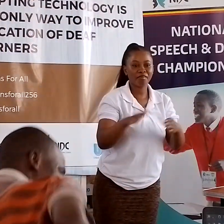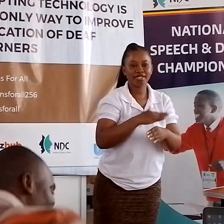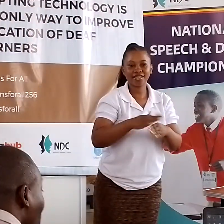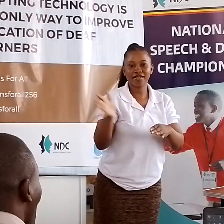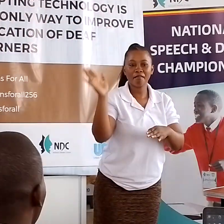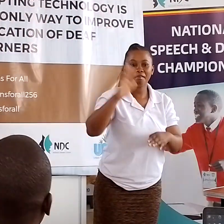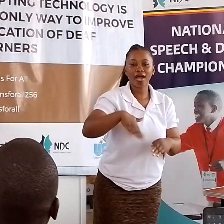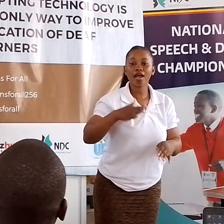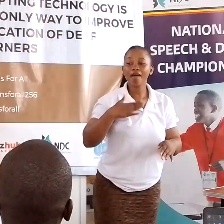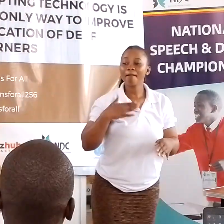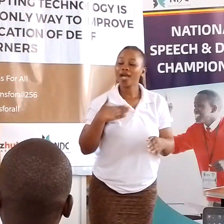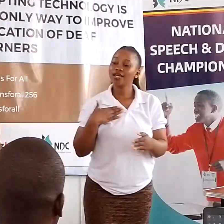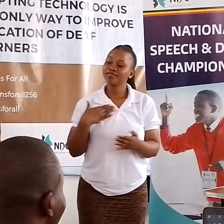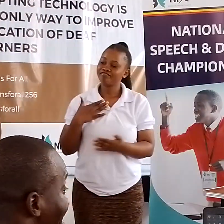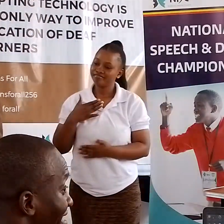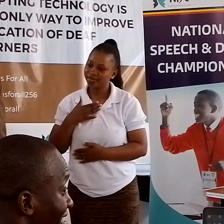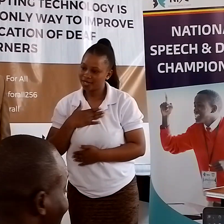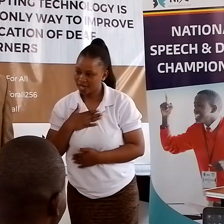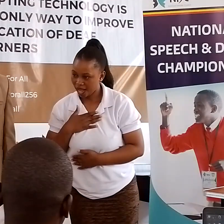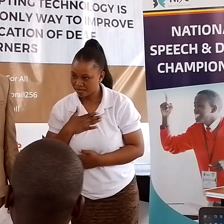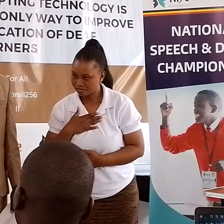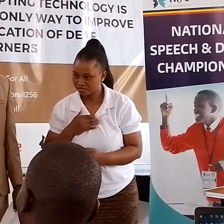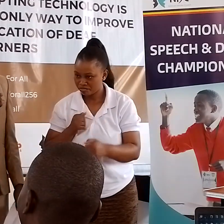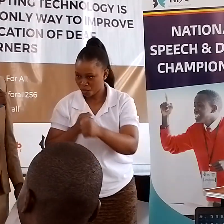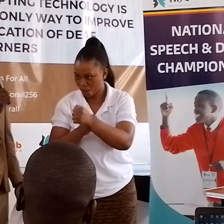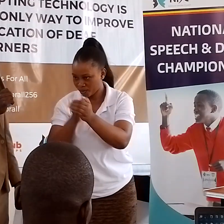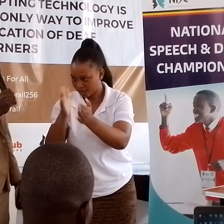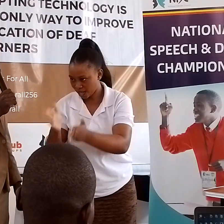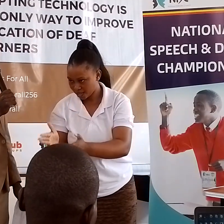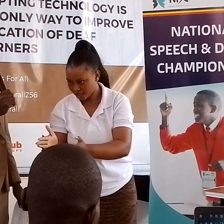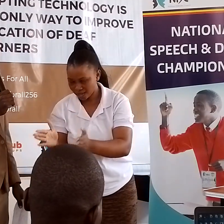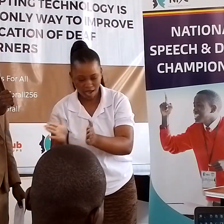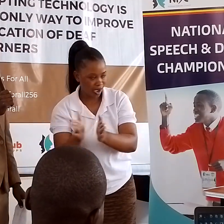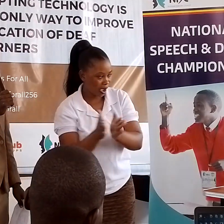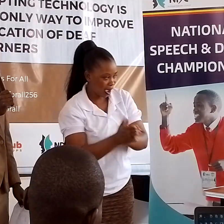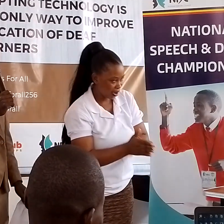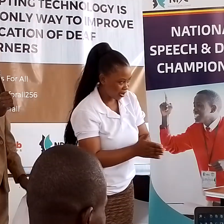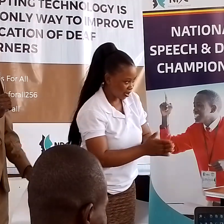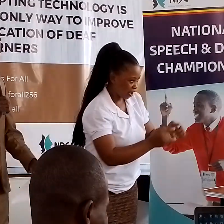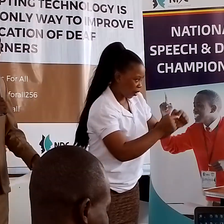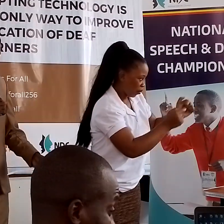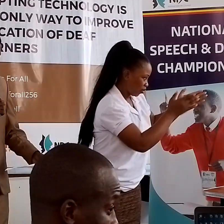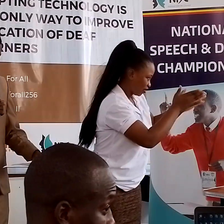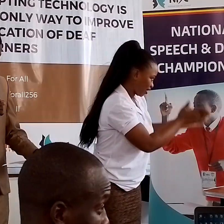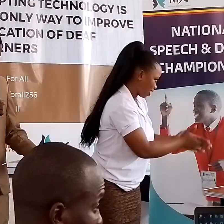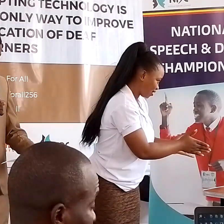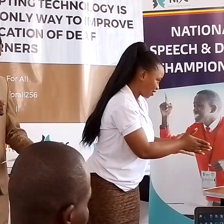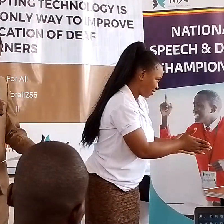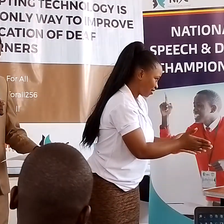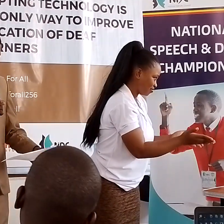My dear proposers and opposers,